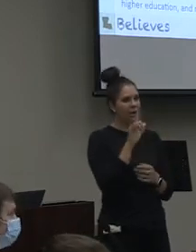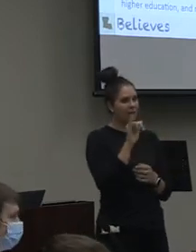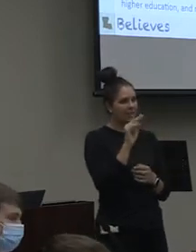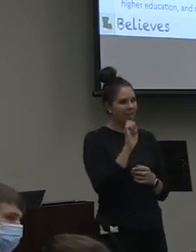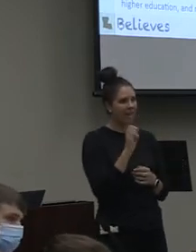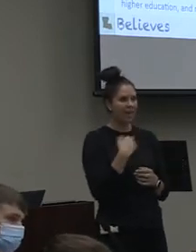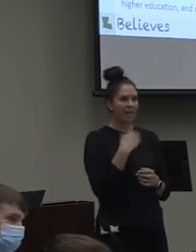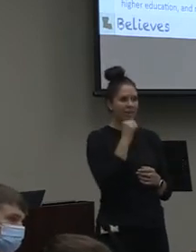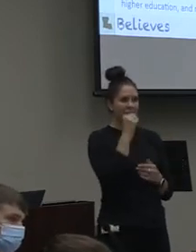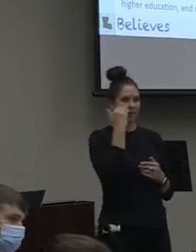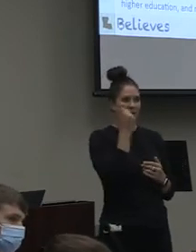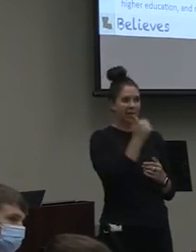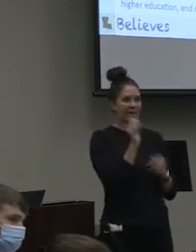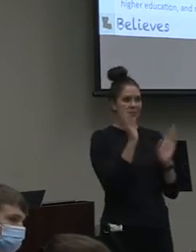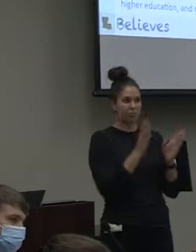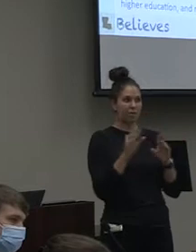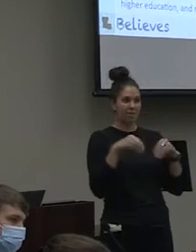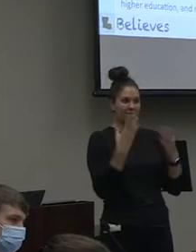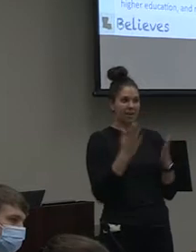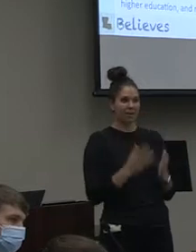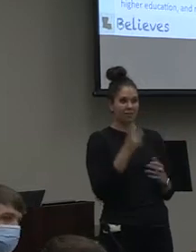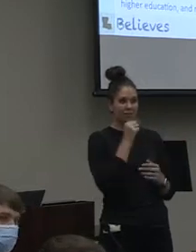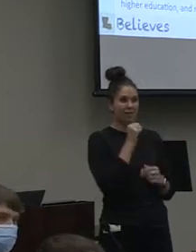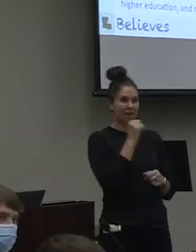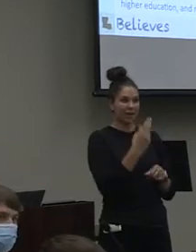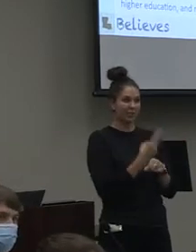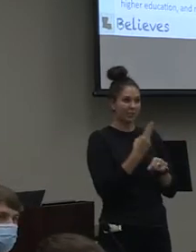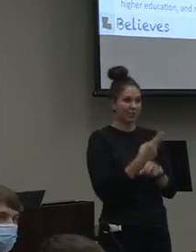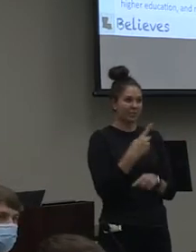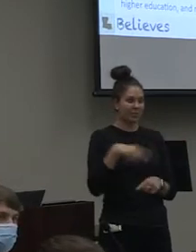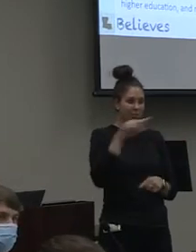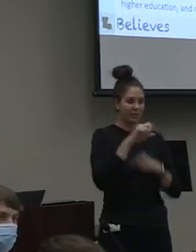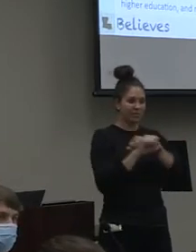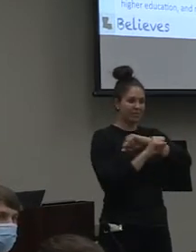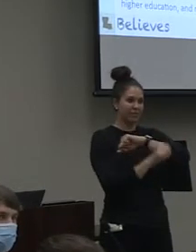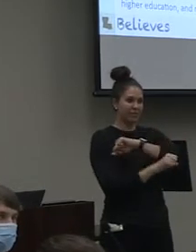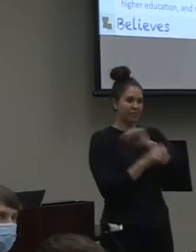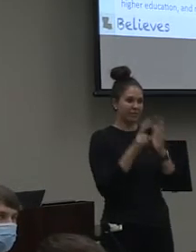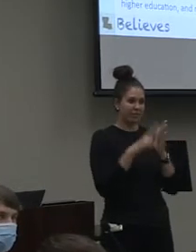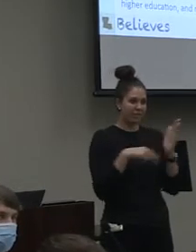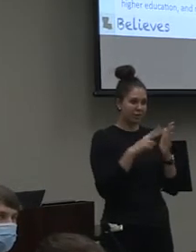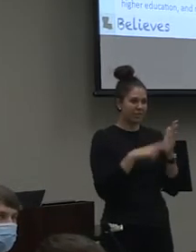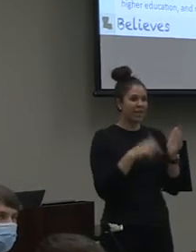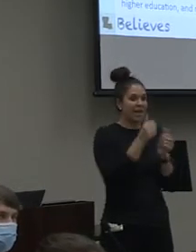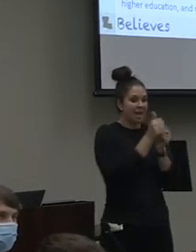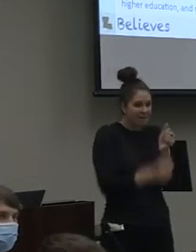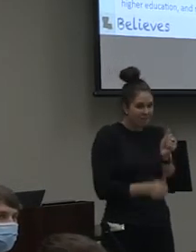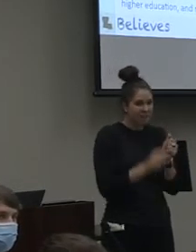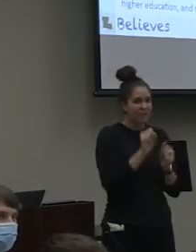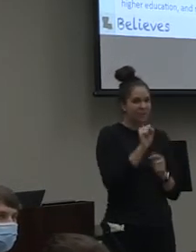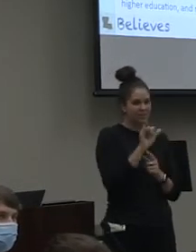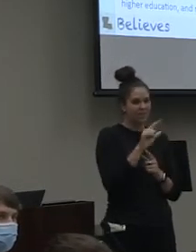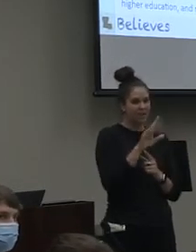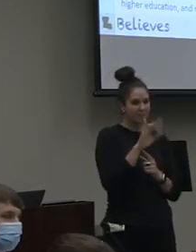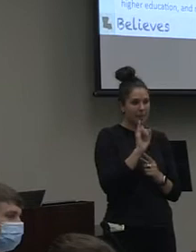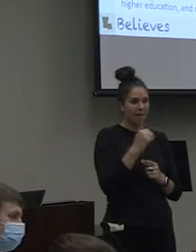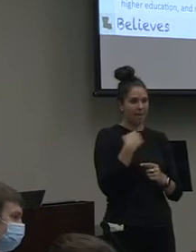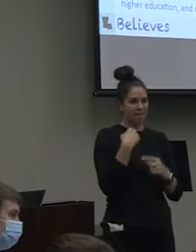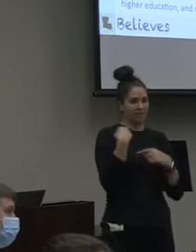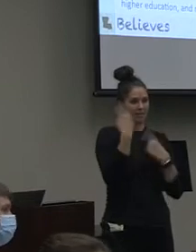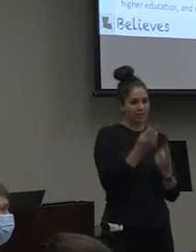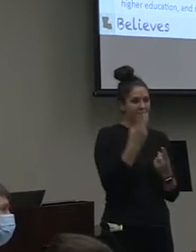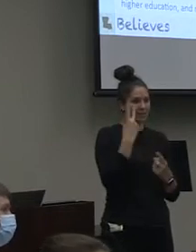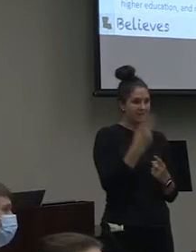don't know any prep providers who are not using those foundations of literacy already. So every syllabi I've ever seen across the state